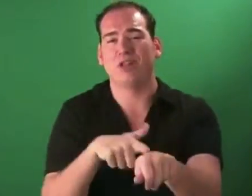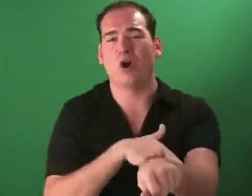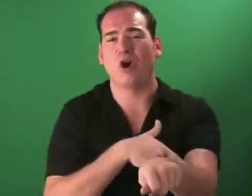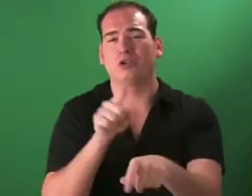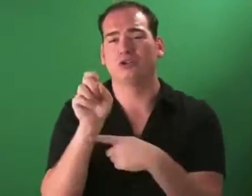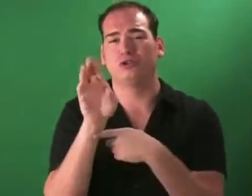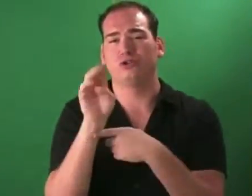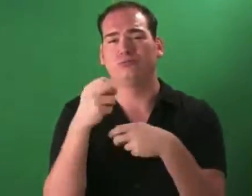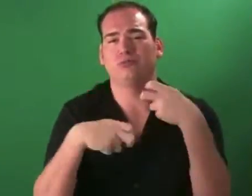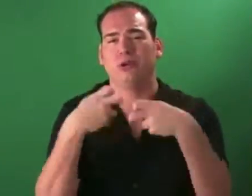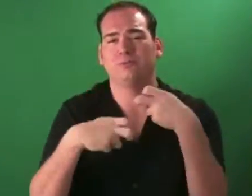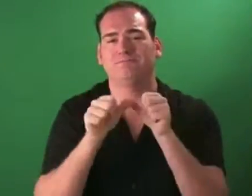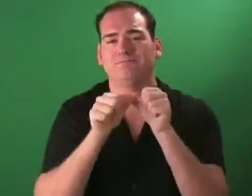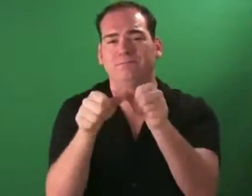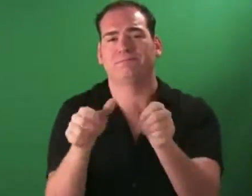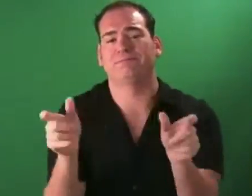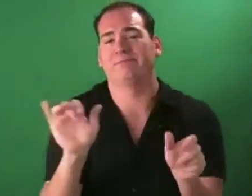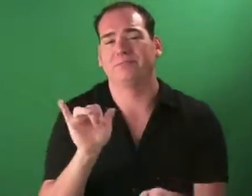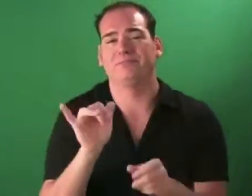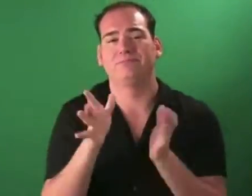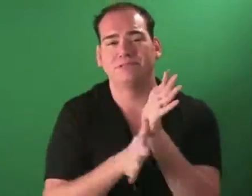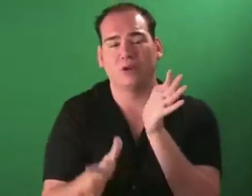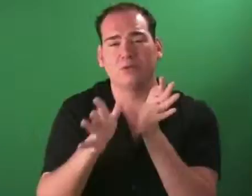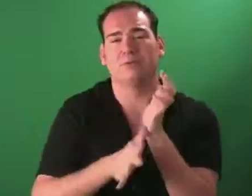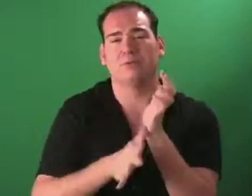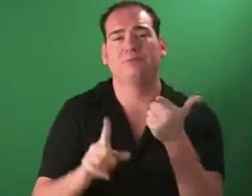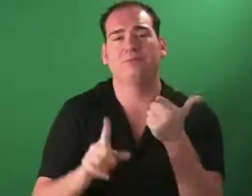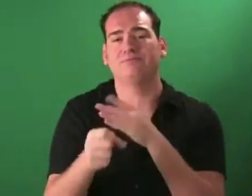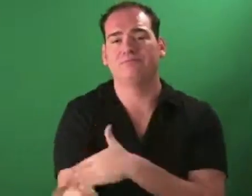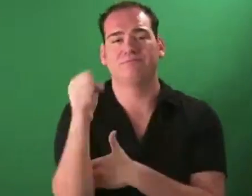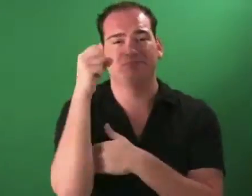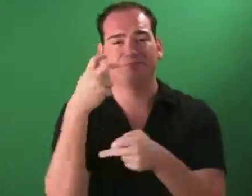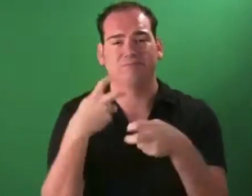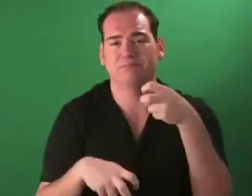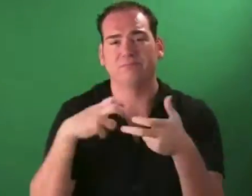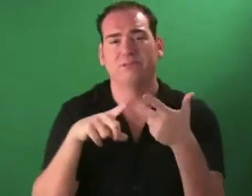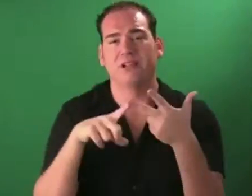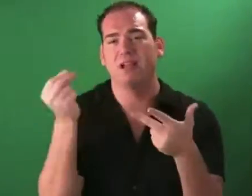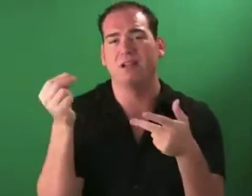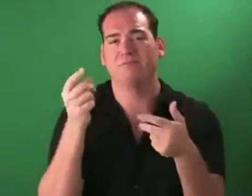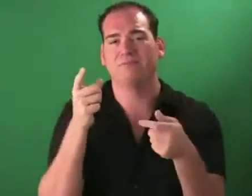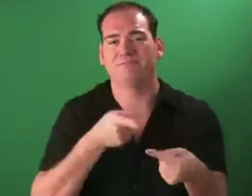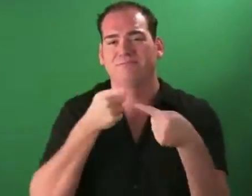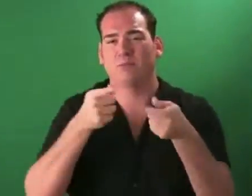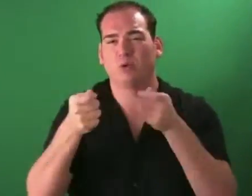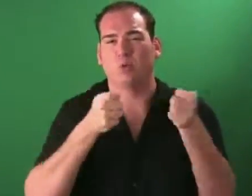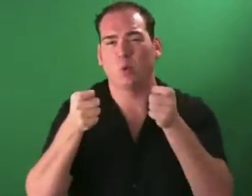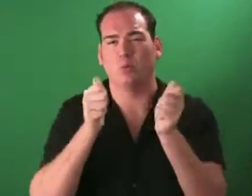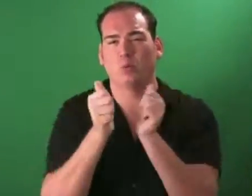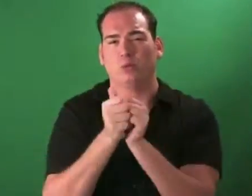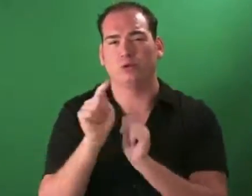So another treatment that they use is high energy frequency, and it has the